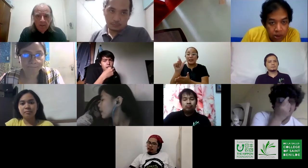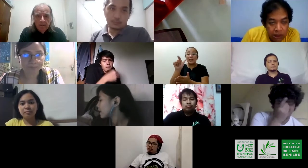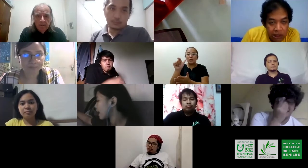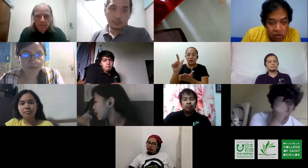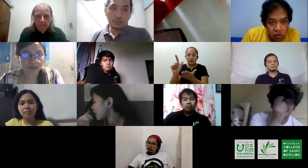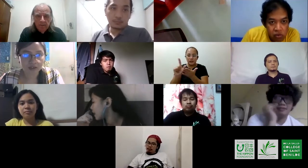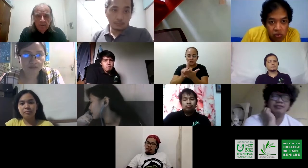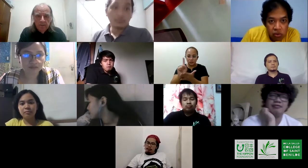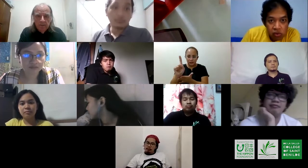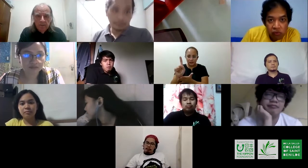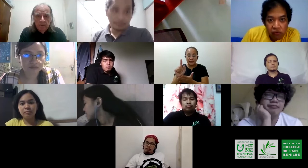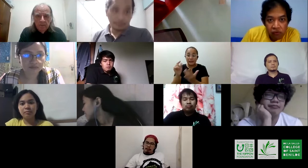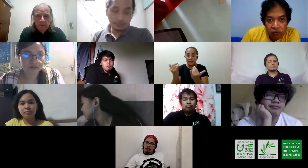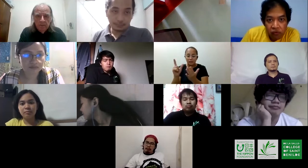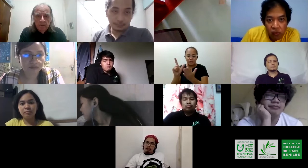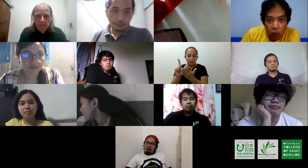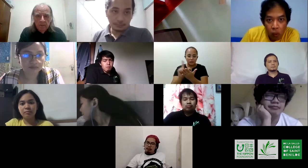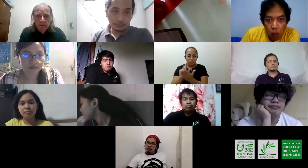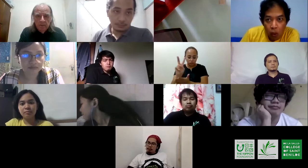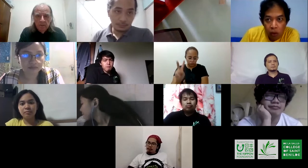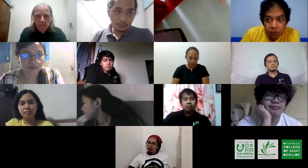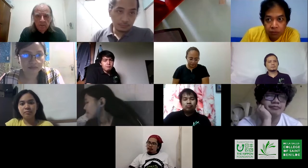all right.